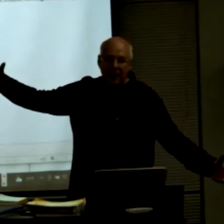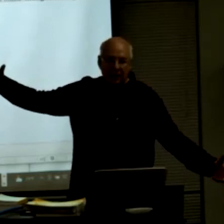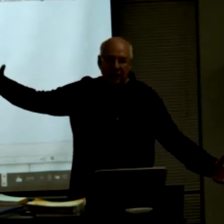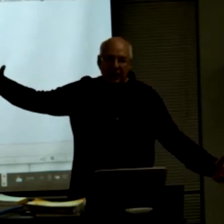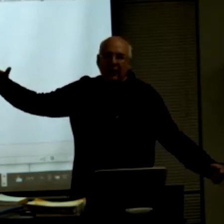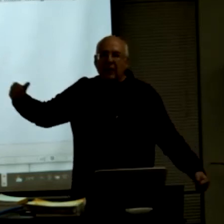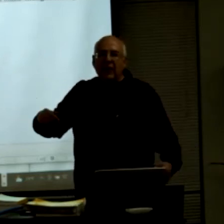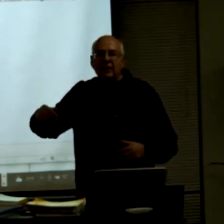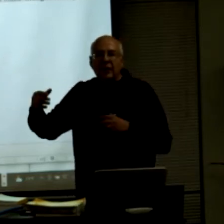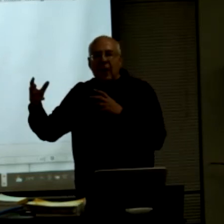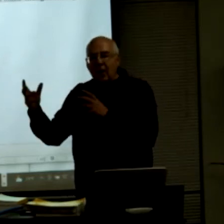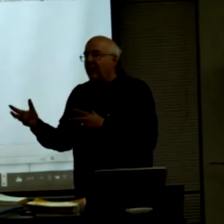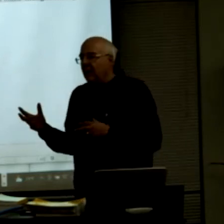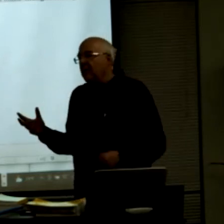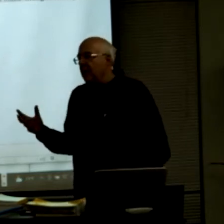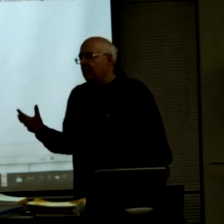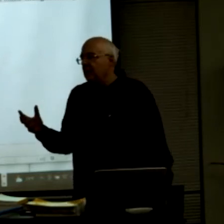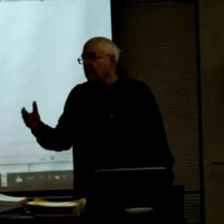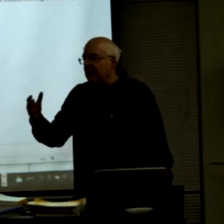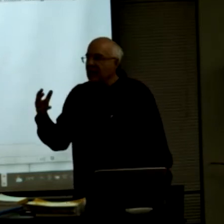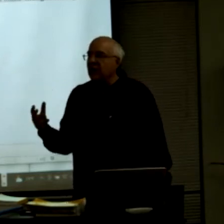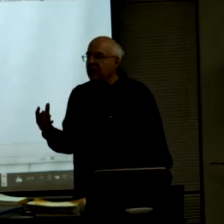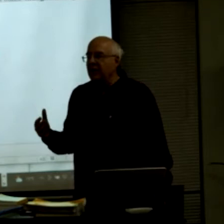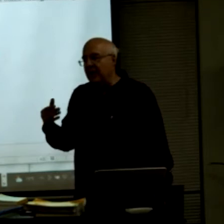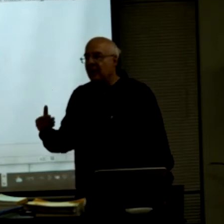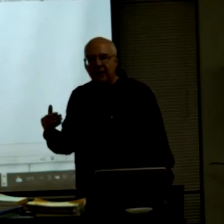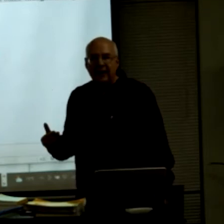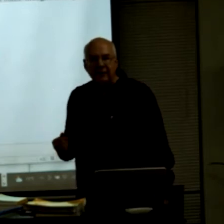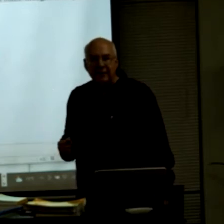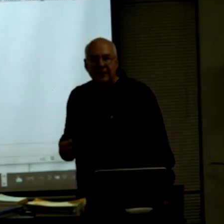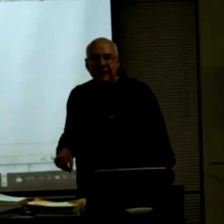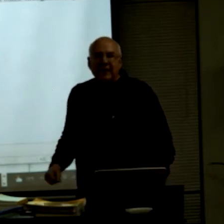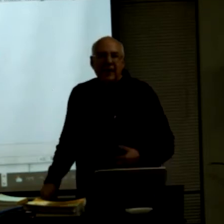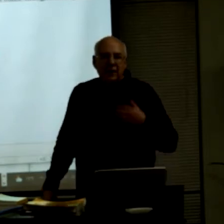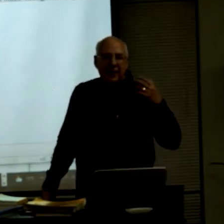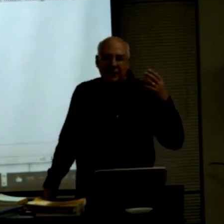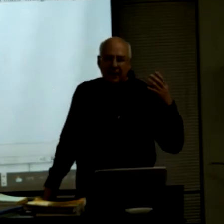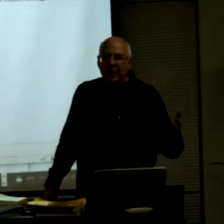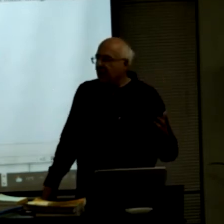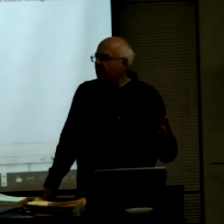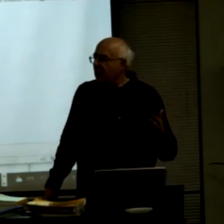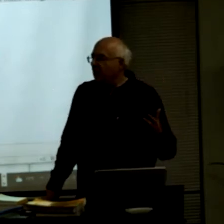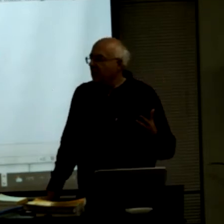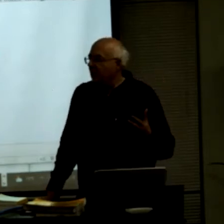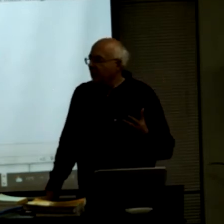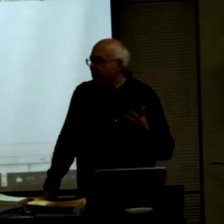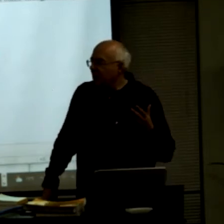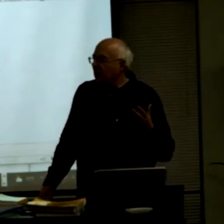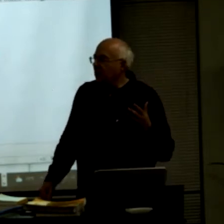means. You've got some hard of hearing people who would be insulted to be called deaf. And you've got some very deaf people who would be insulted